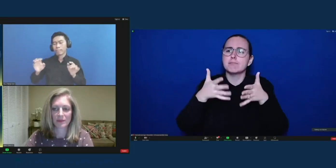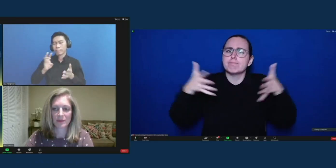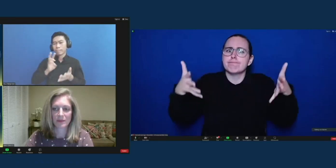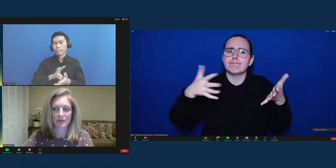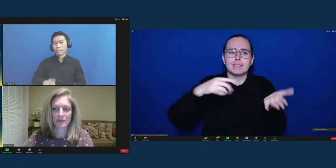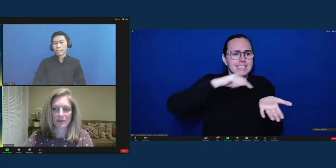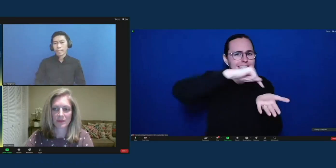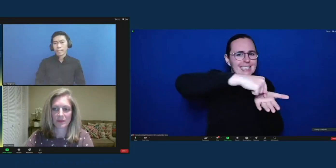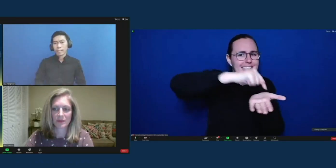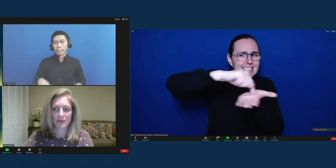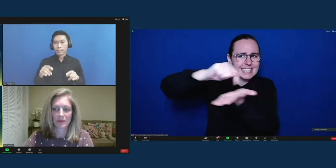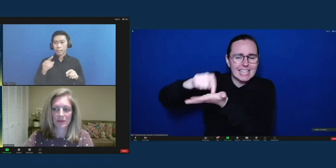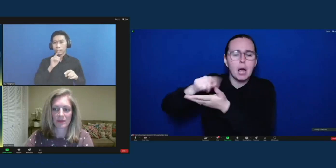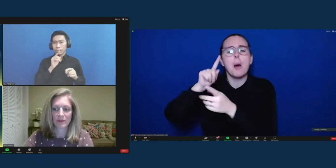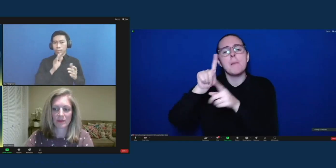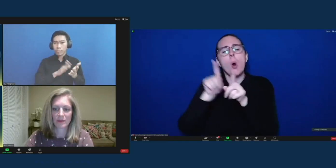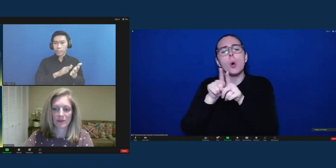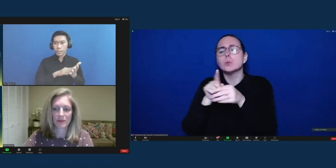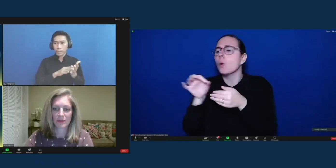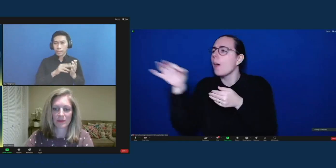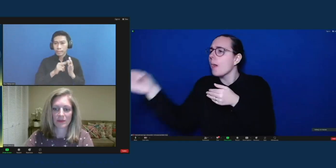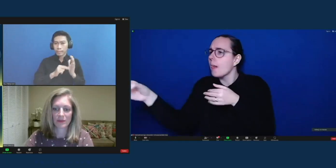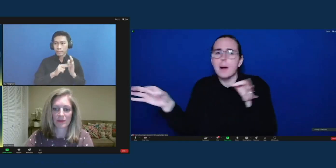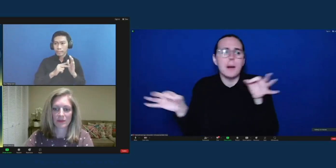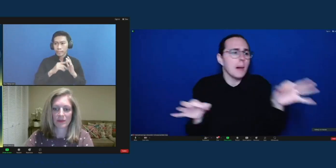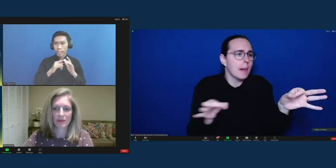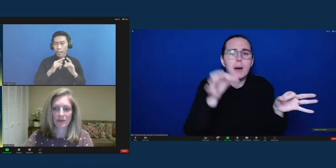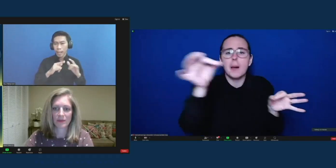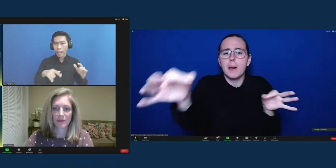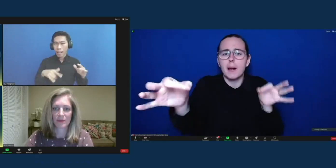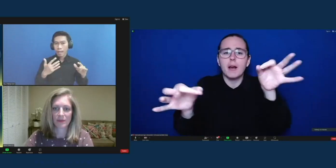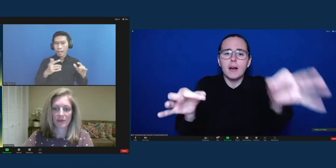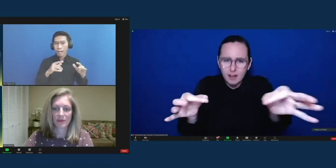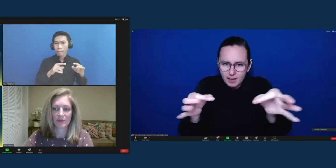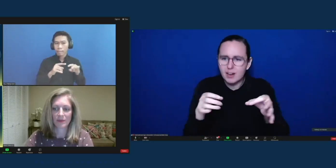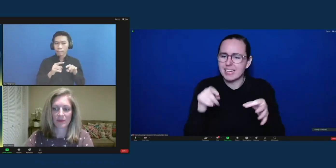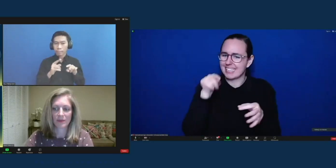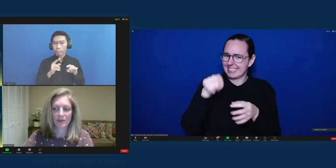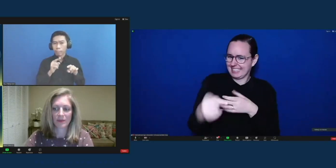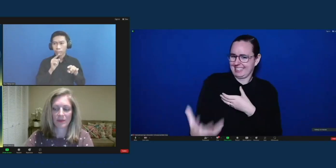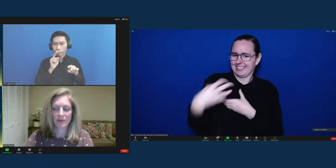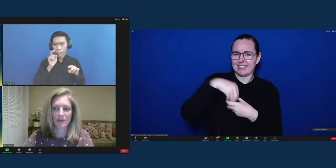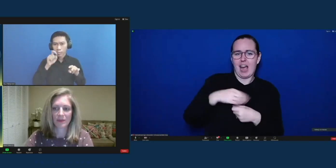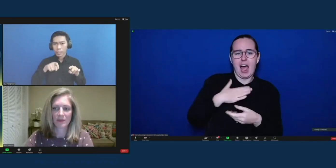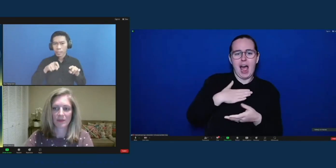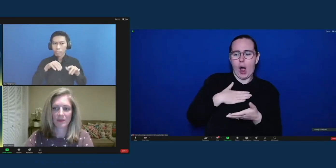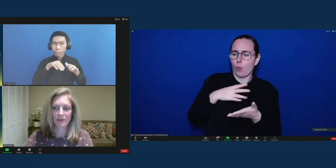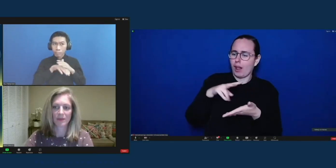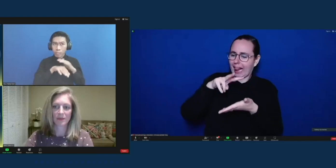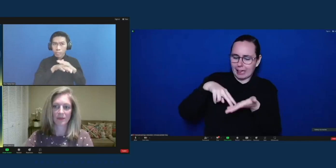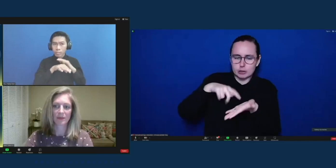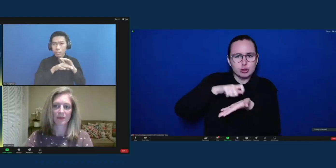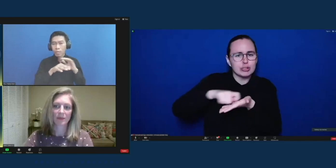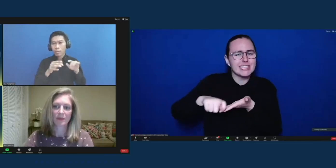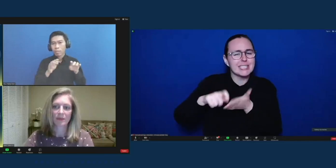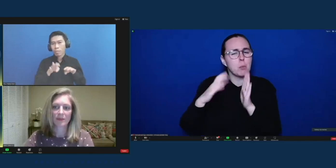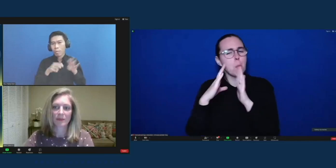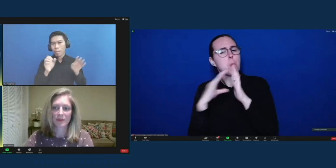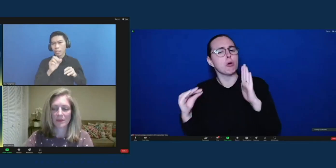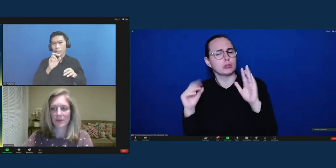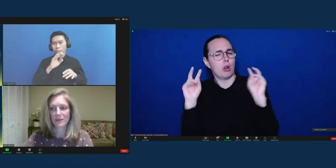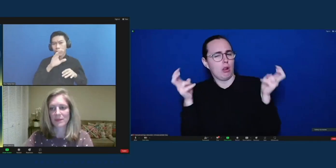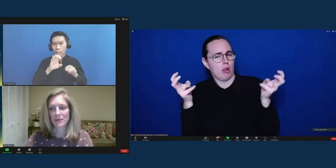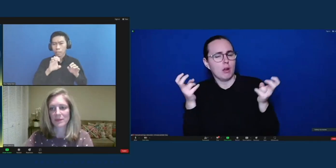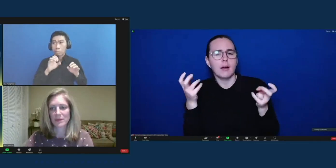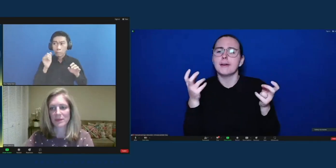part of our Unlock Literacy Core project model. Accessible, open source digital storybooks will allow us